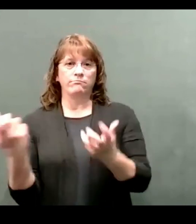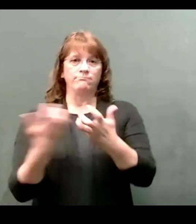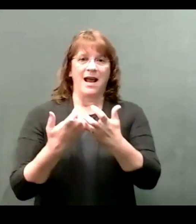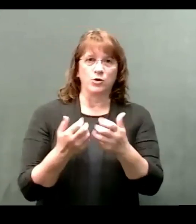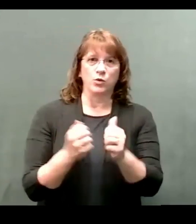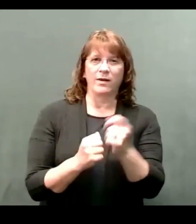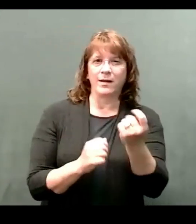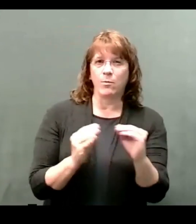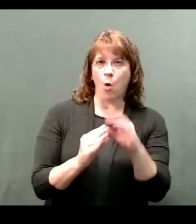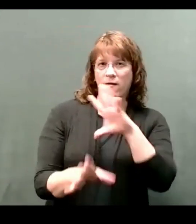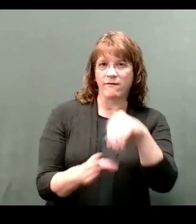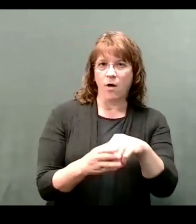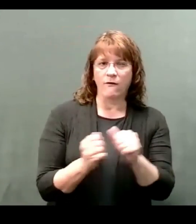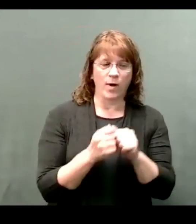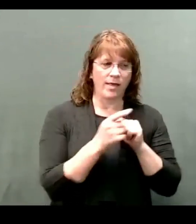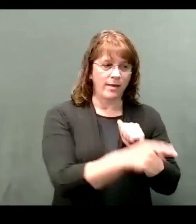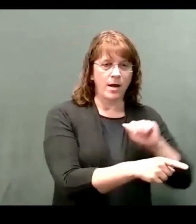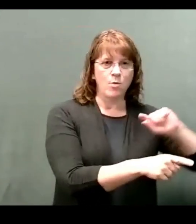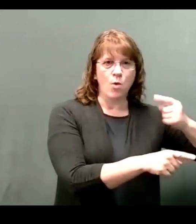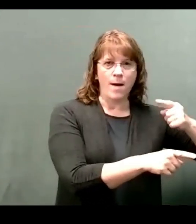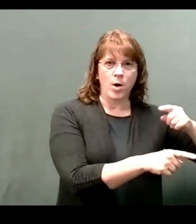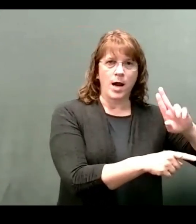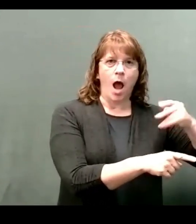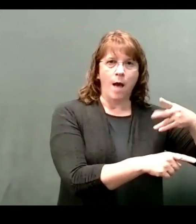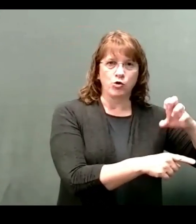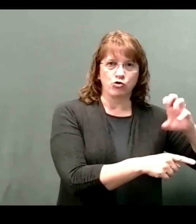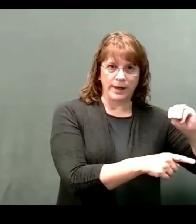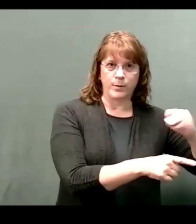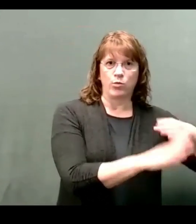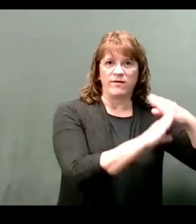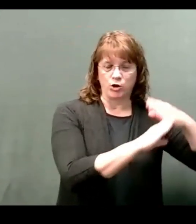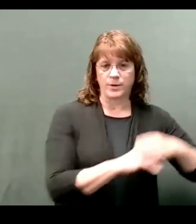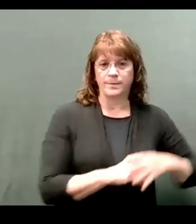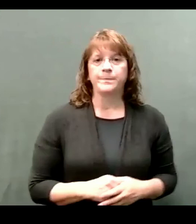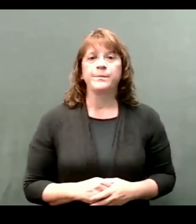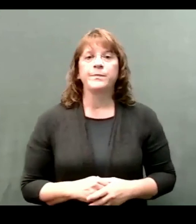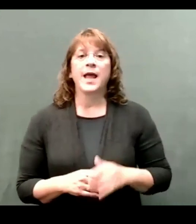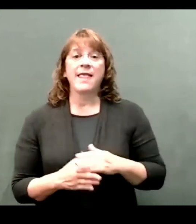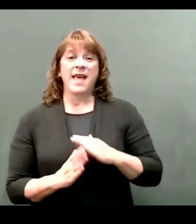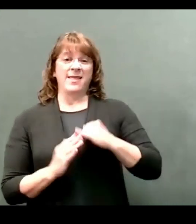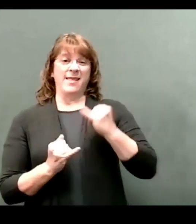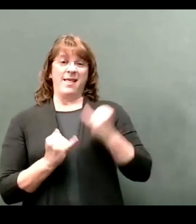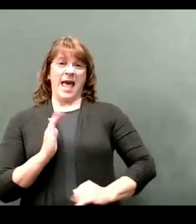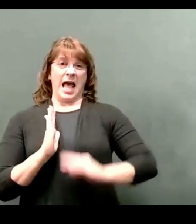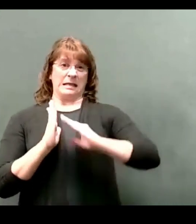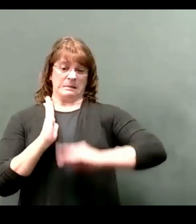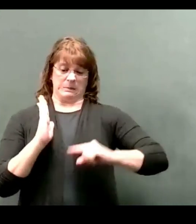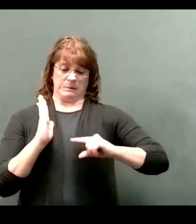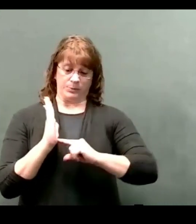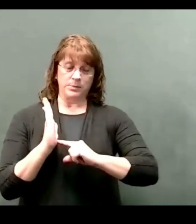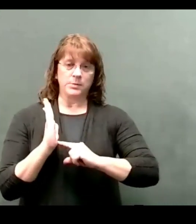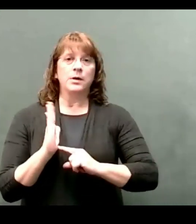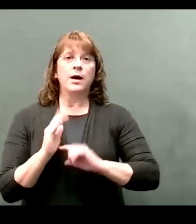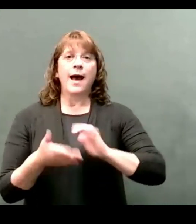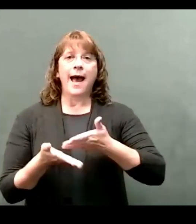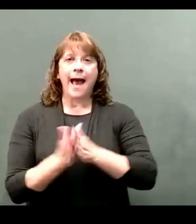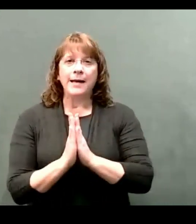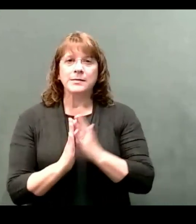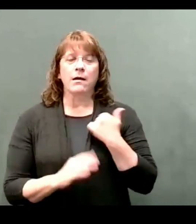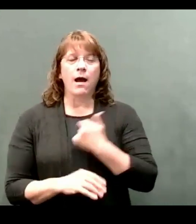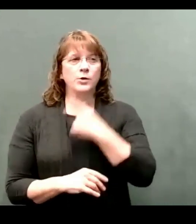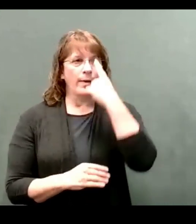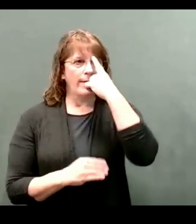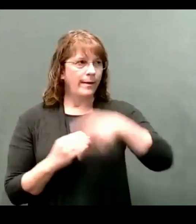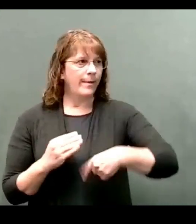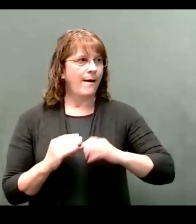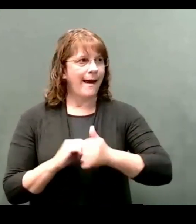work to be a little bit more involved with upstream and primary prevention efforts. And then the very, very last piece here is just asking us to think